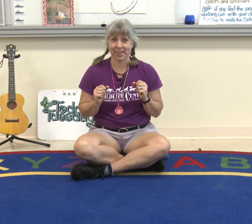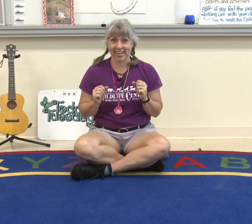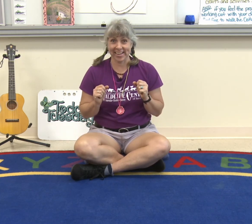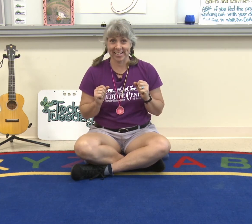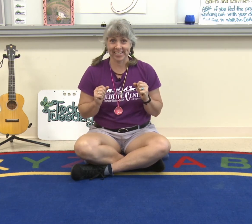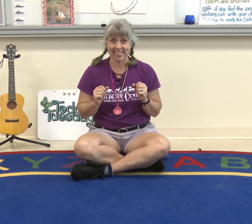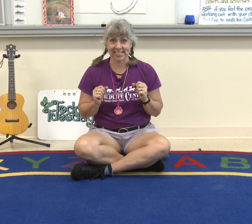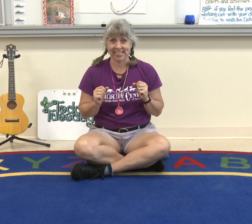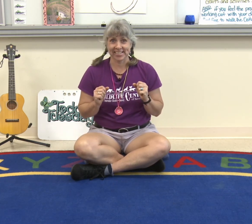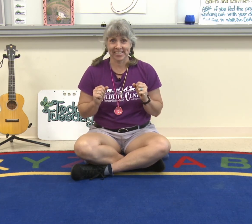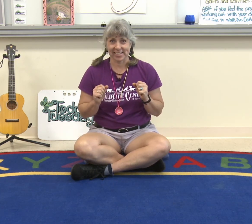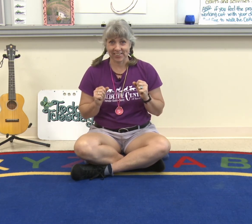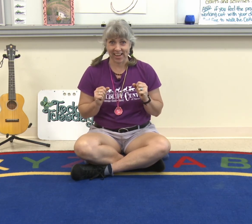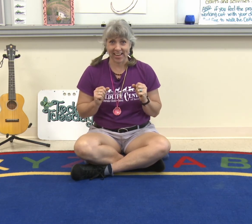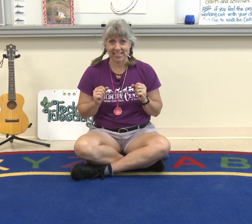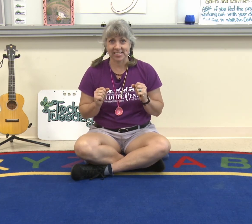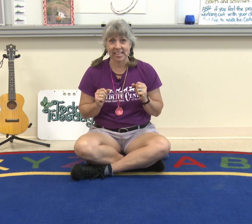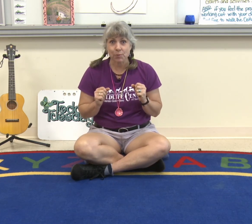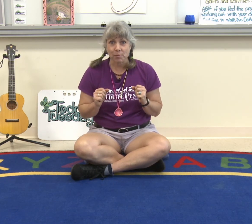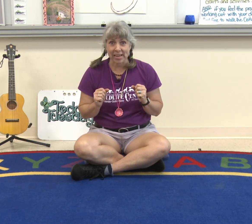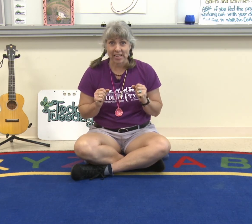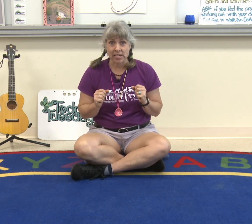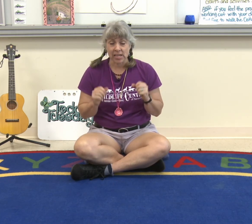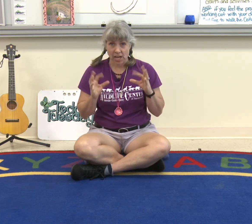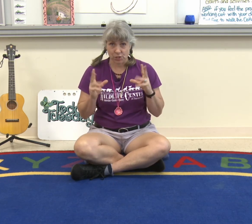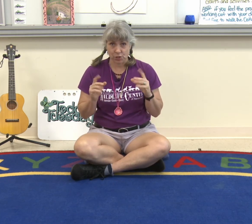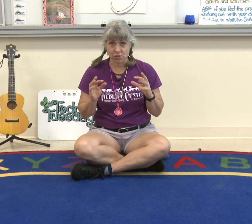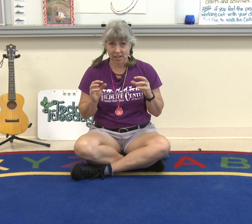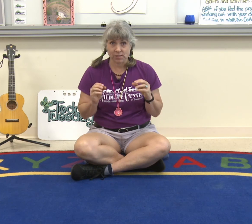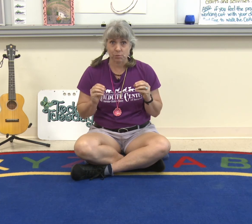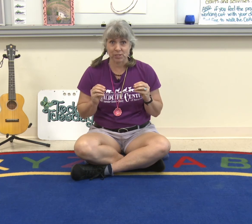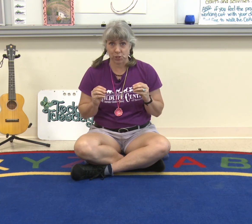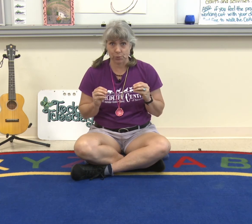ready? Okay, sing it with me and do your signs with me too.